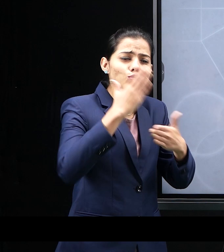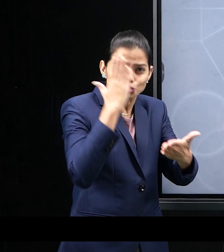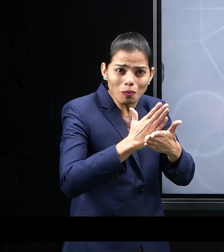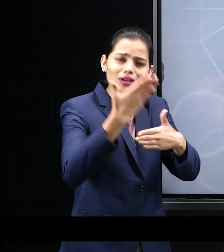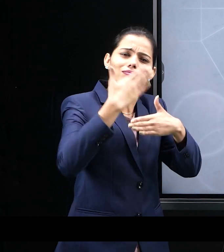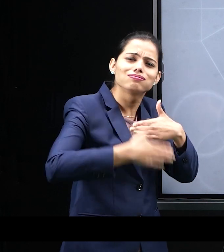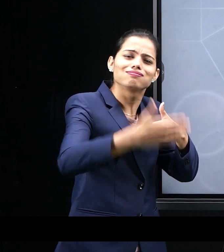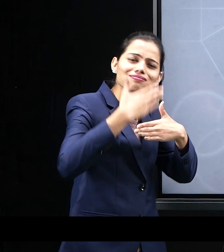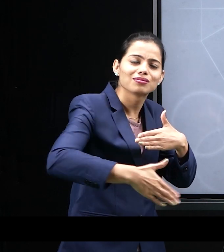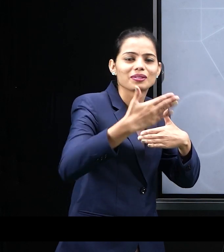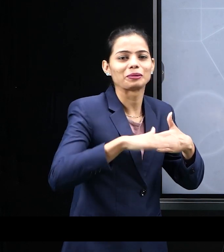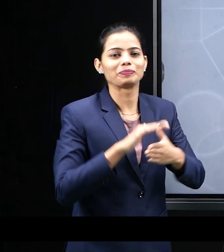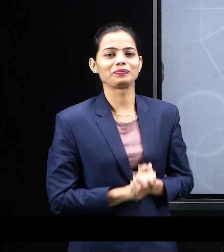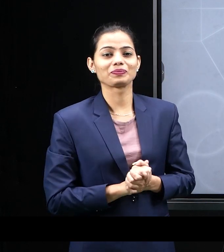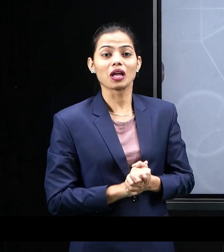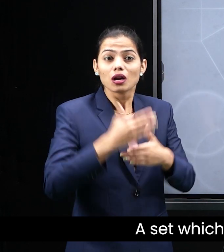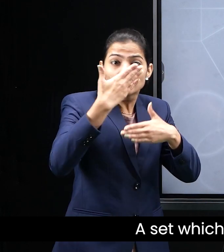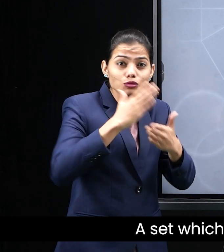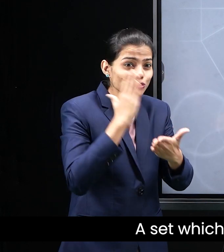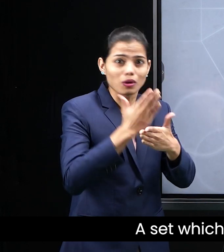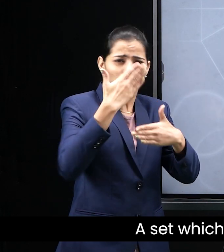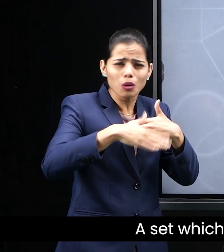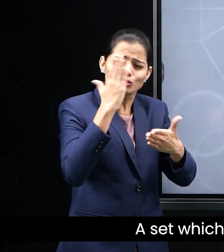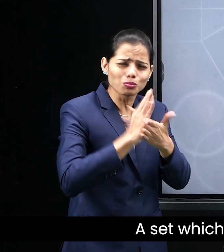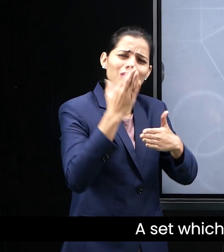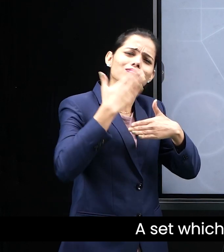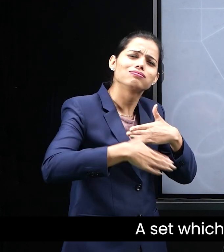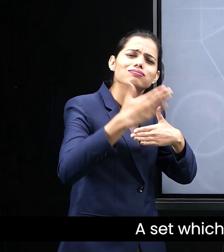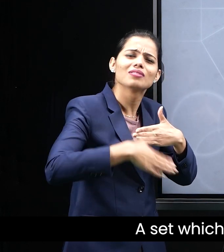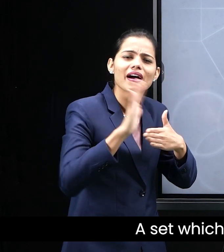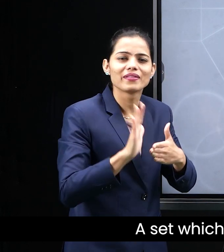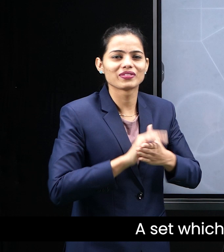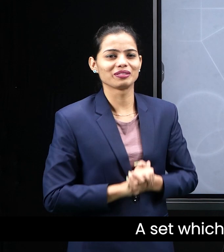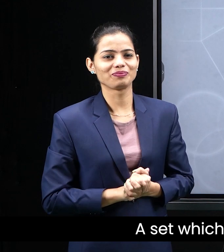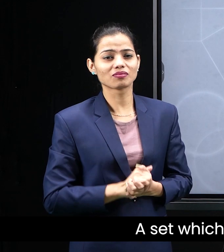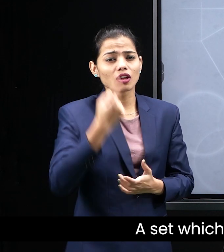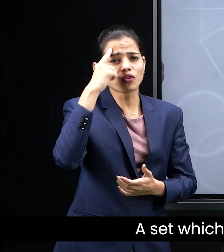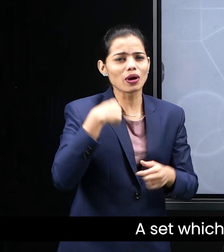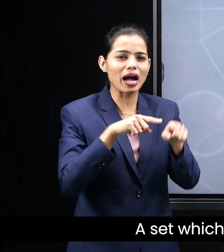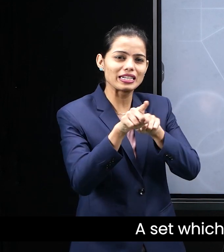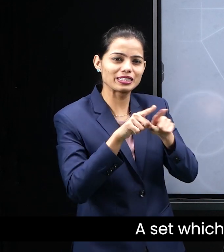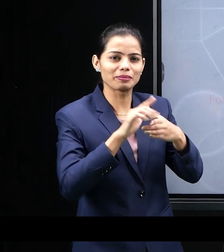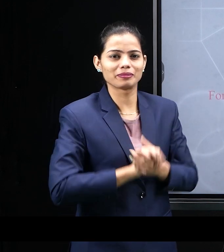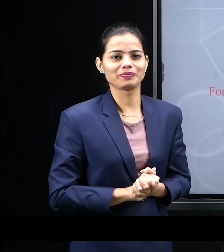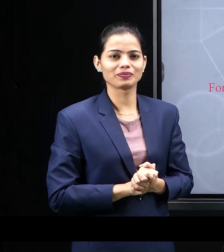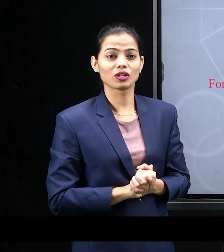Infinite set. A set which is not finite is called an infinite set. For